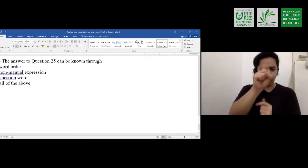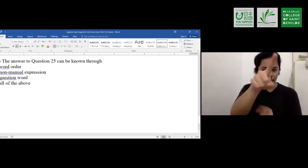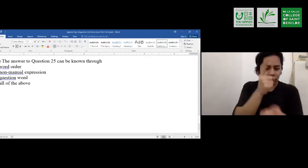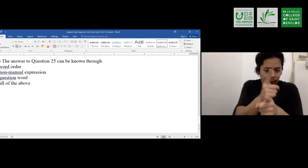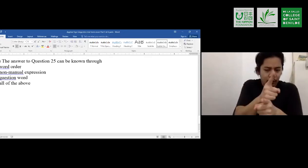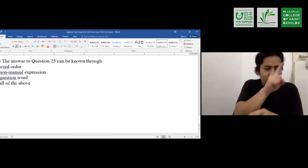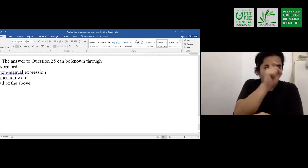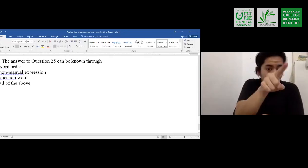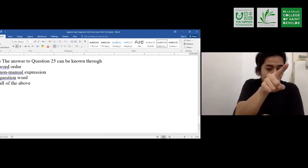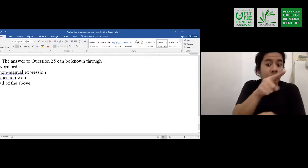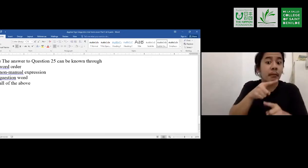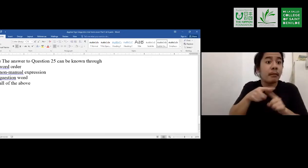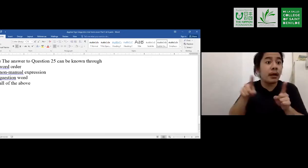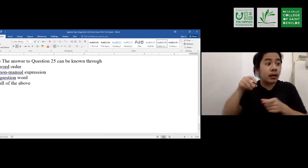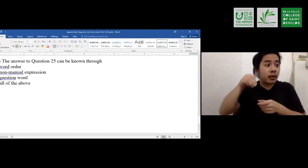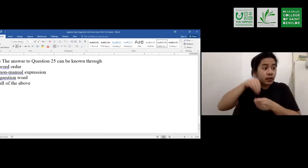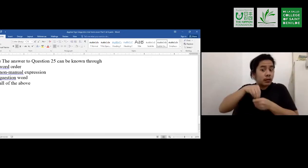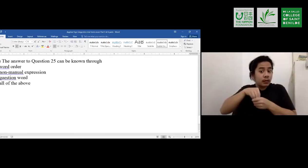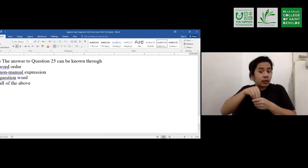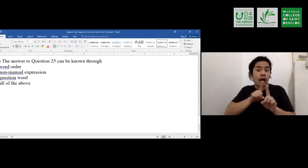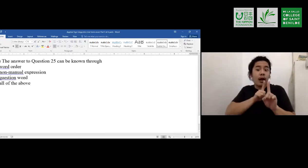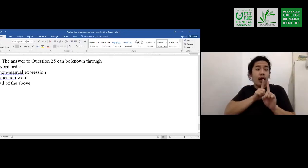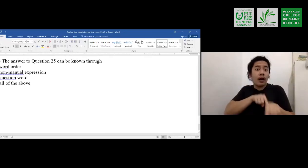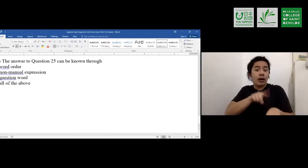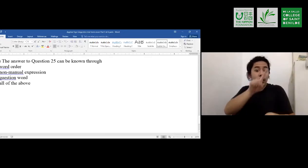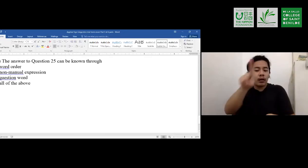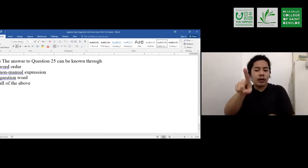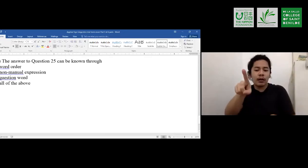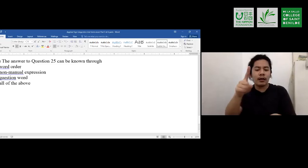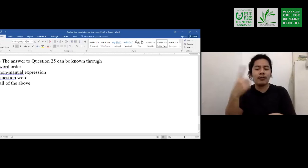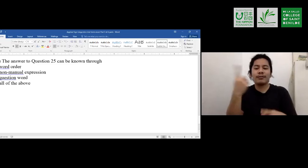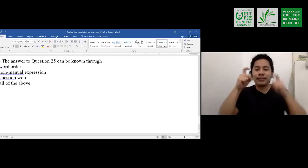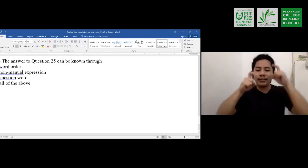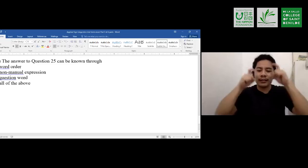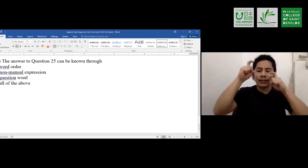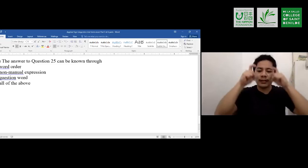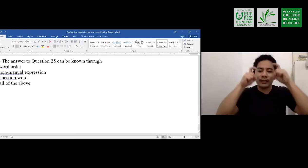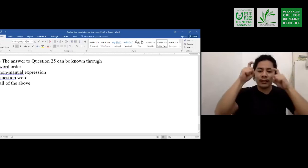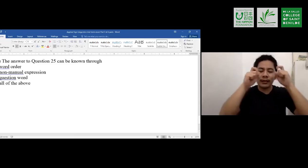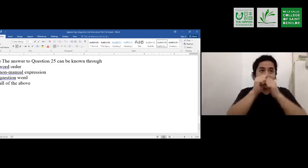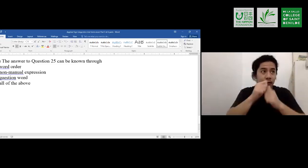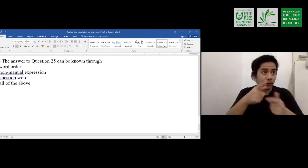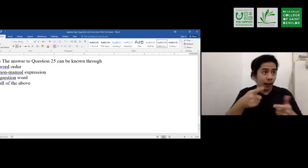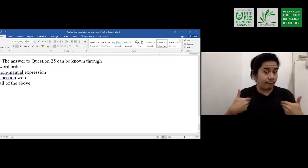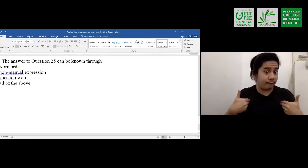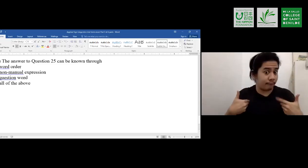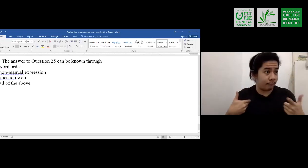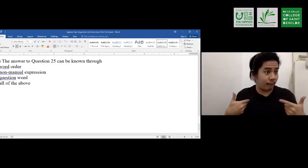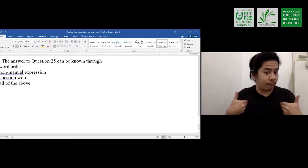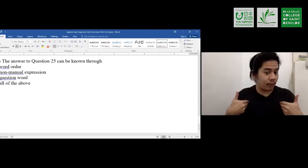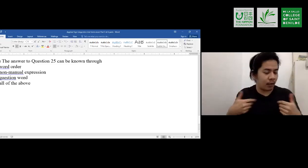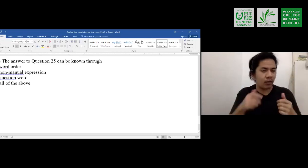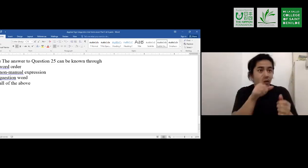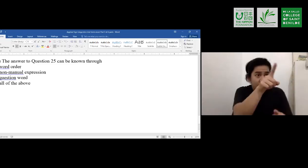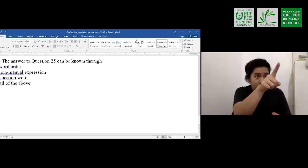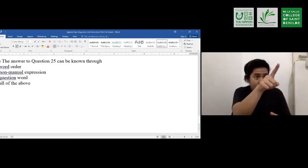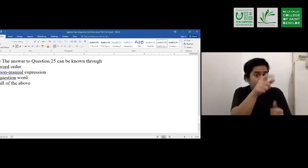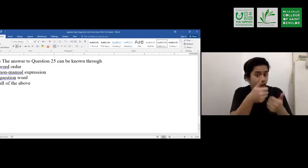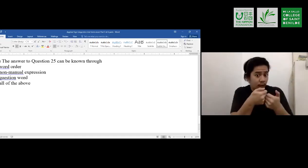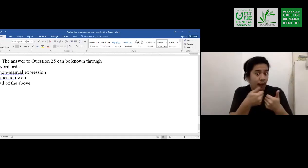lean forward, which is the question, right? So in the answer, you should also